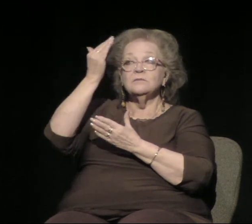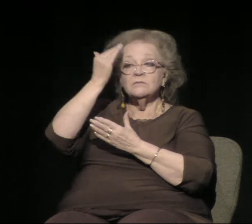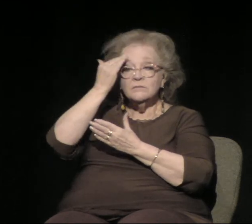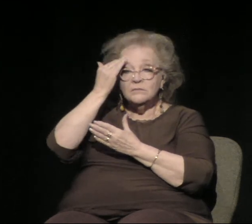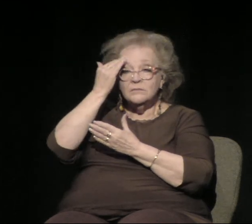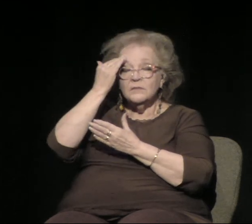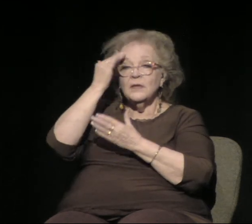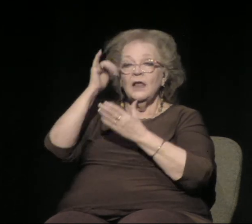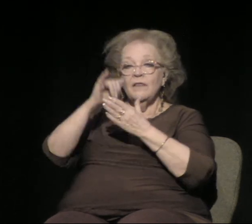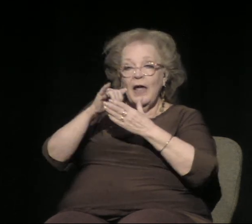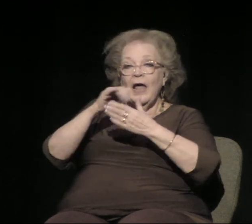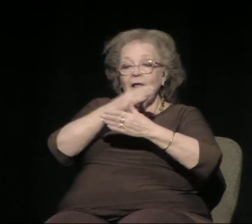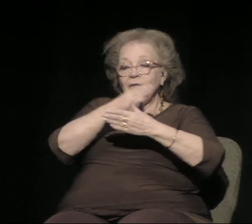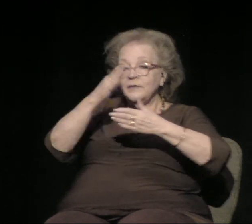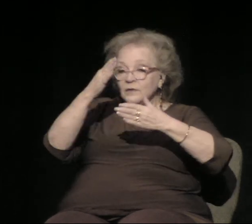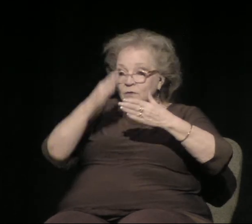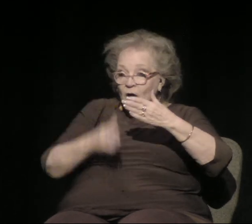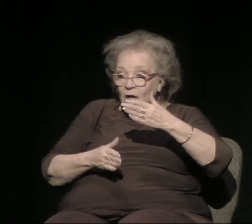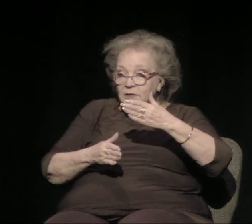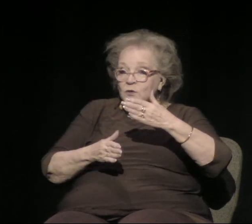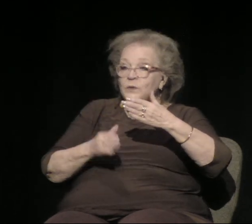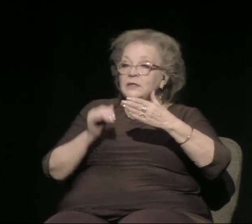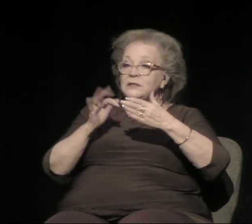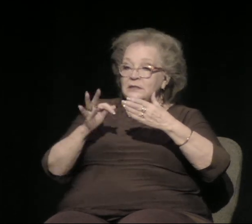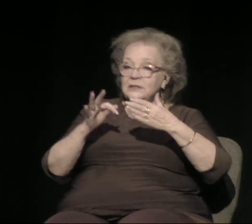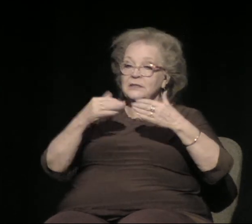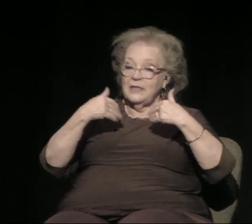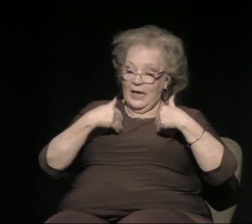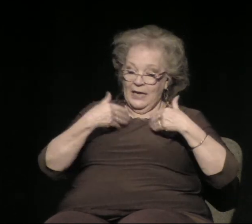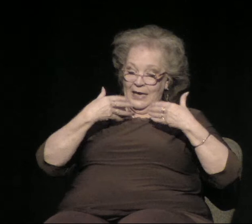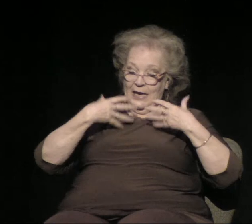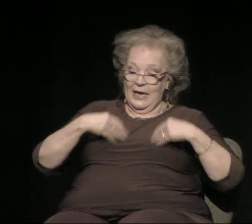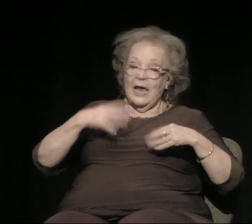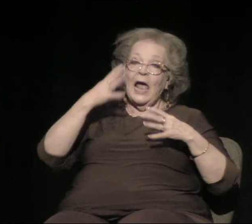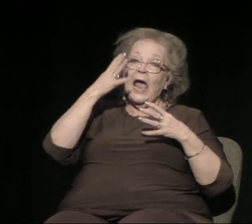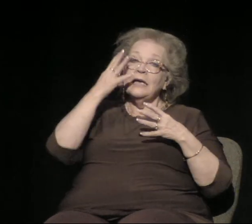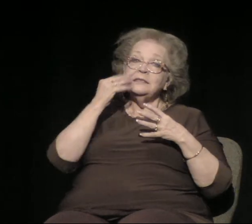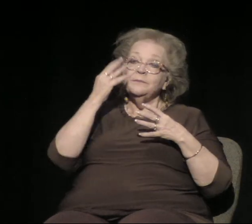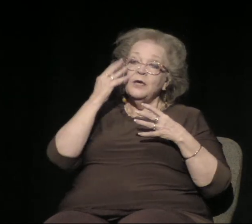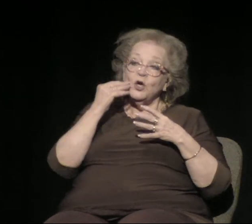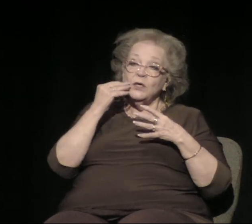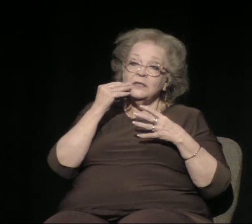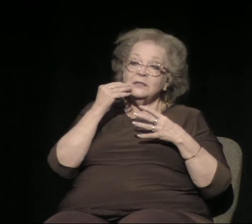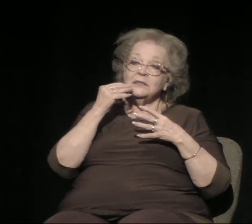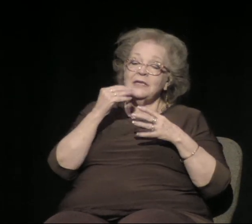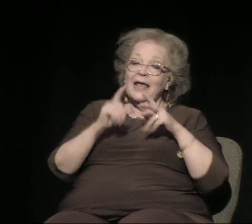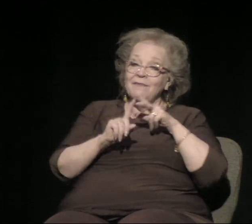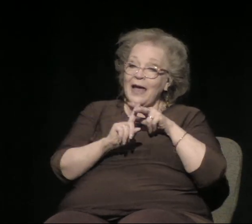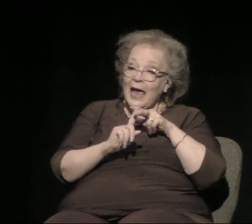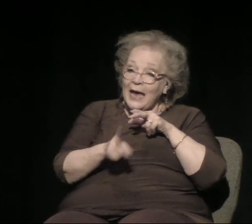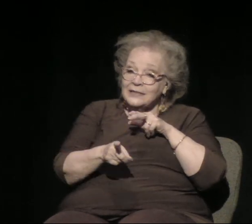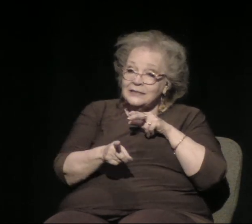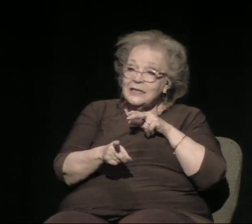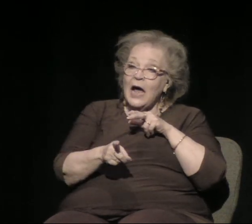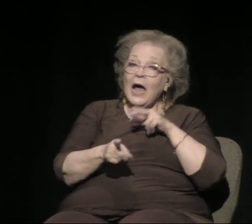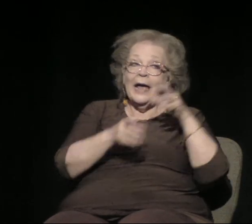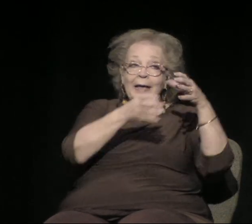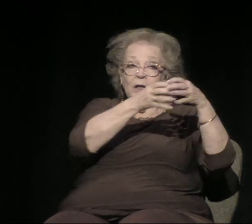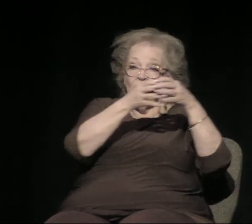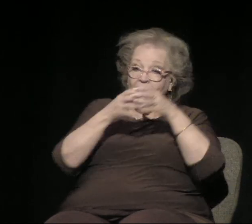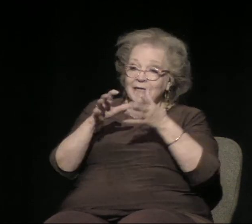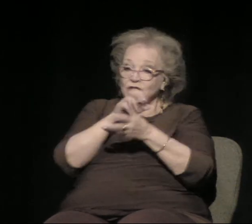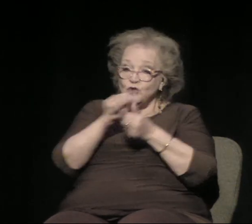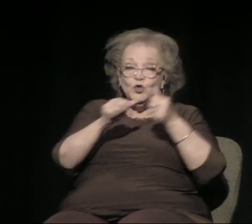the consequences that he has experienced in the Babylonian captivity and the exile and the destruction of